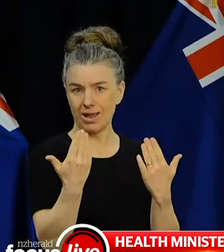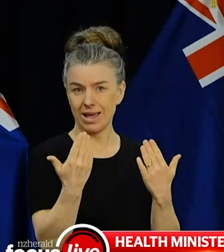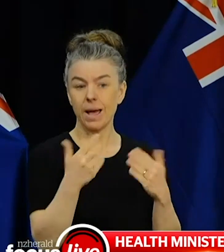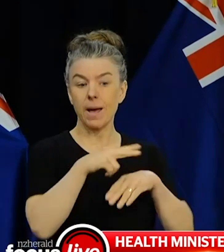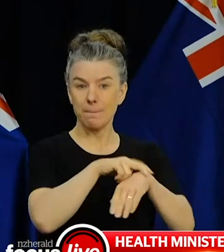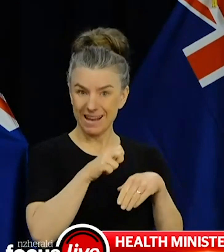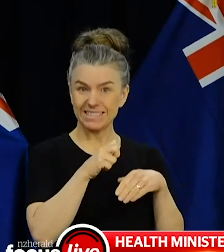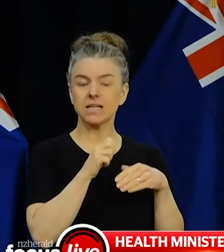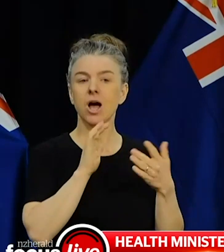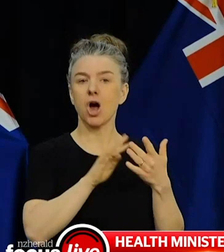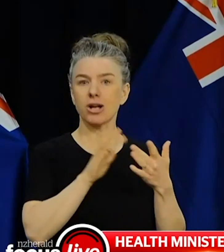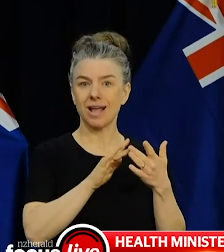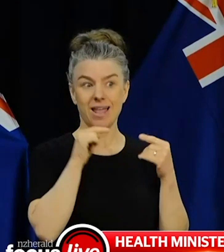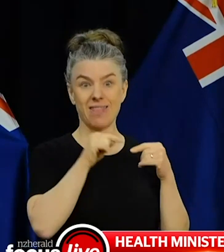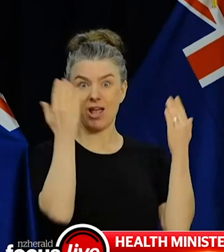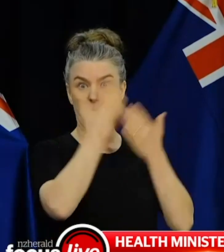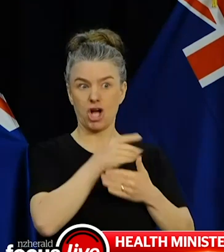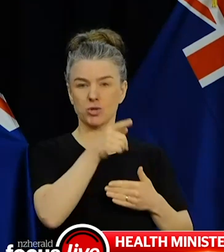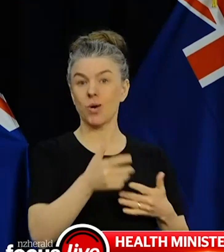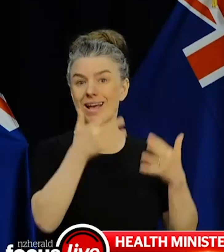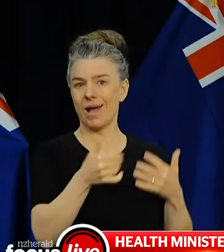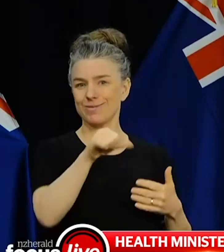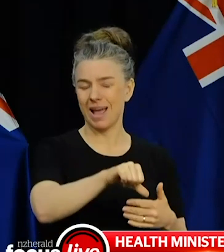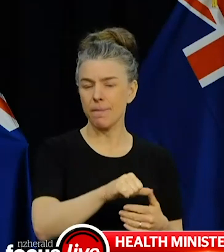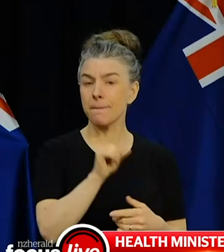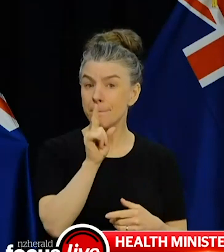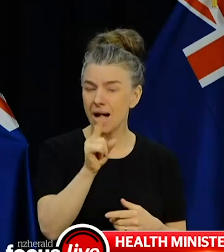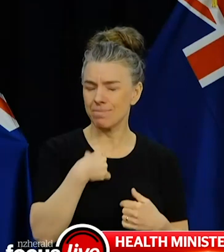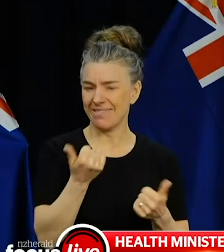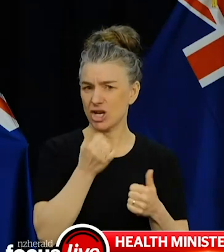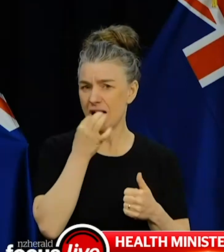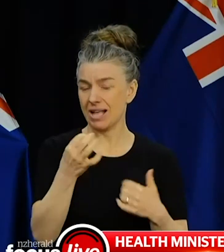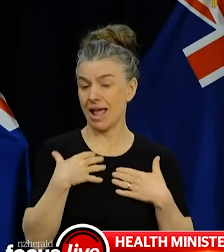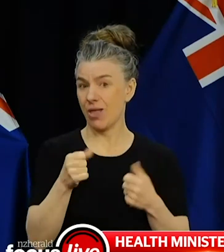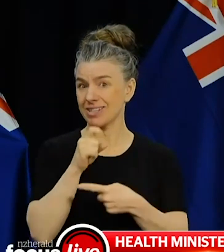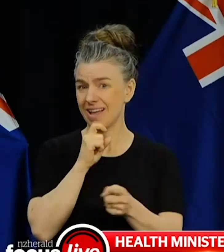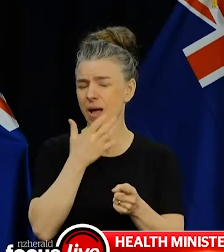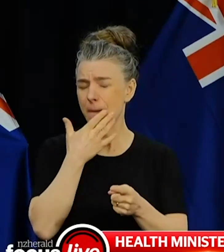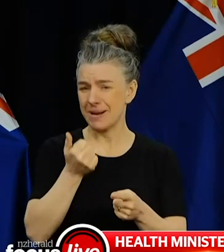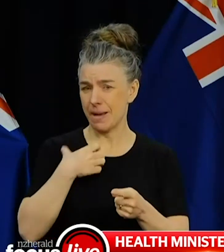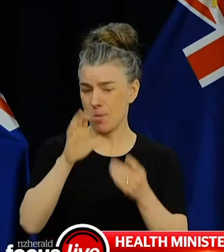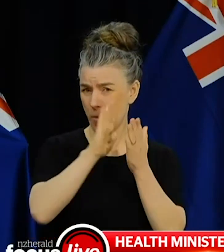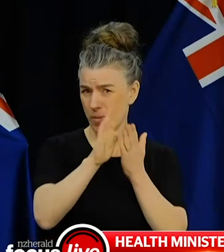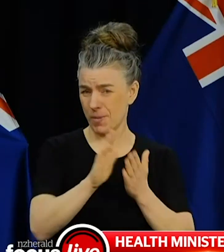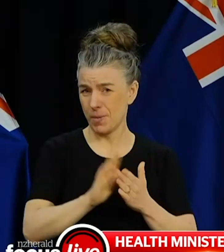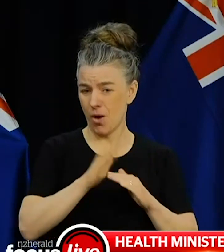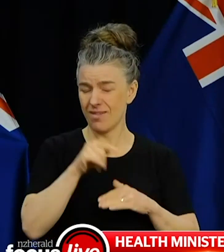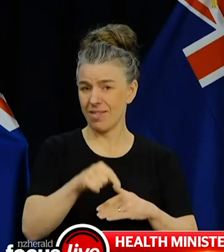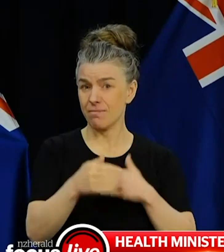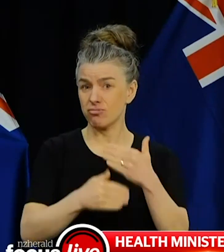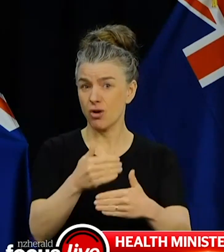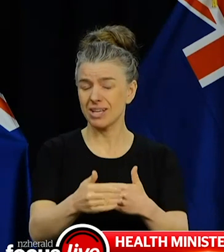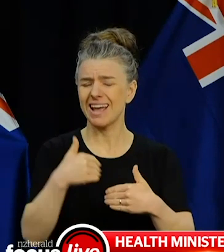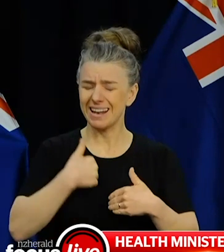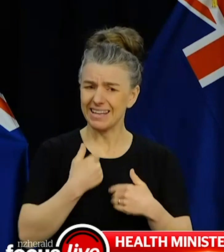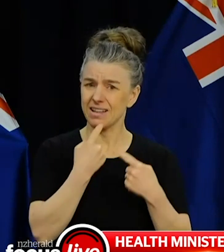contact during the evening of the incident. However, I have asked officials to ensure that they tighten up that process around providing